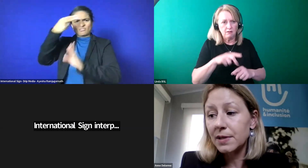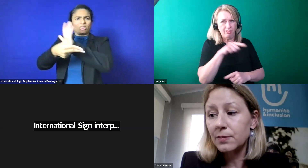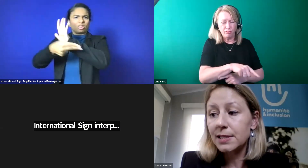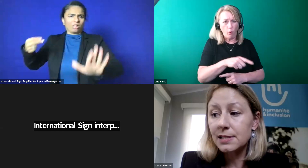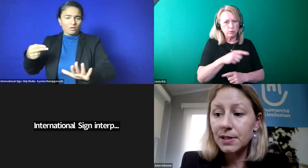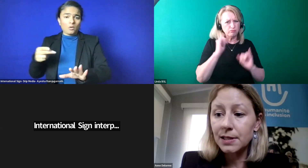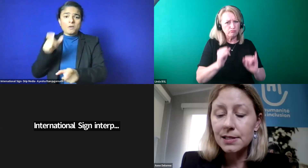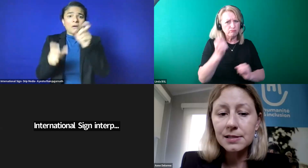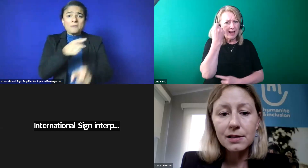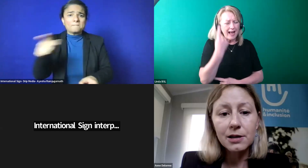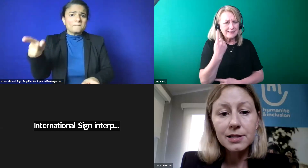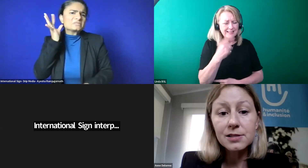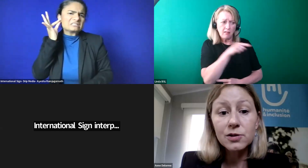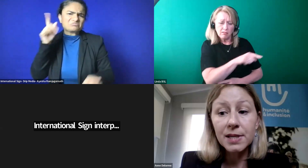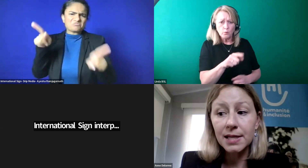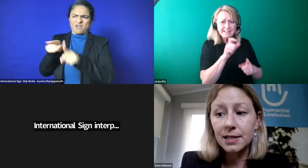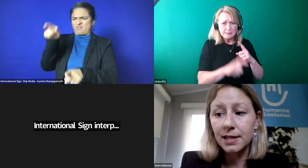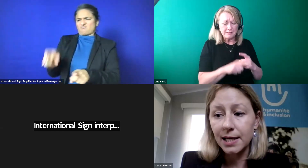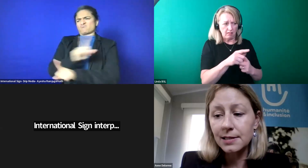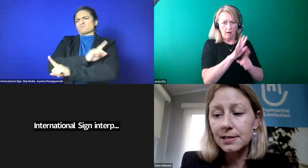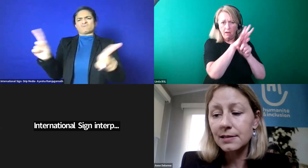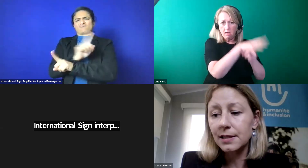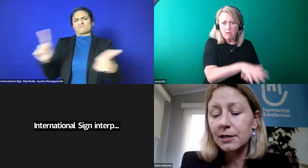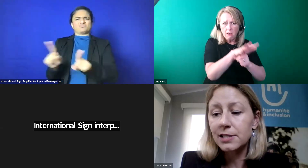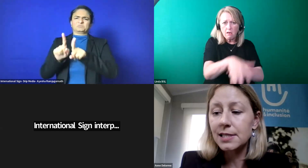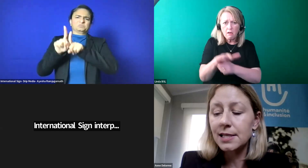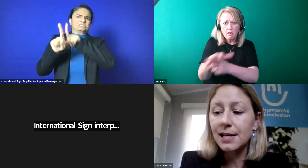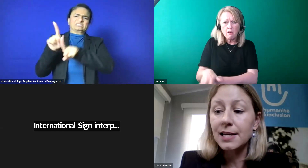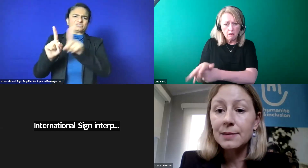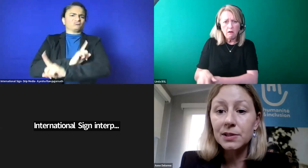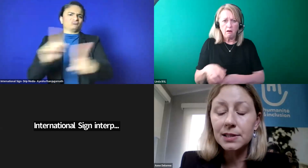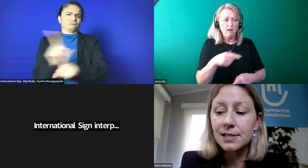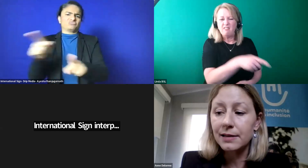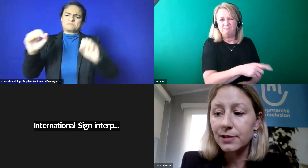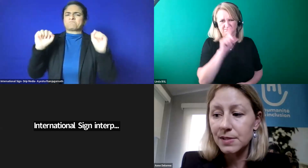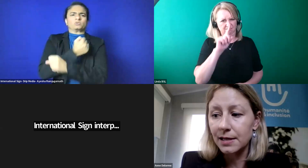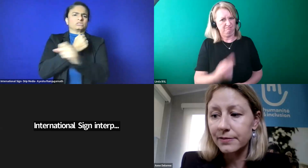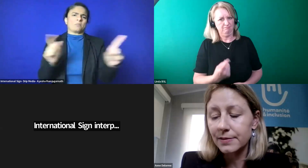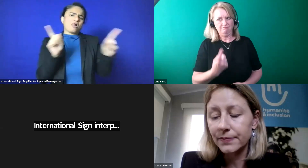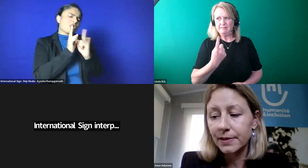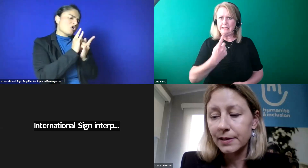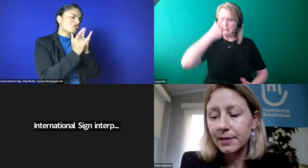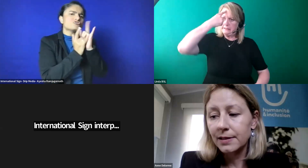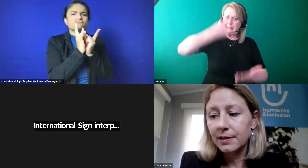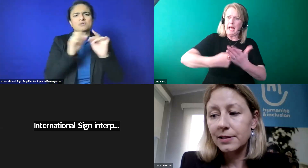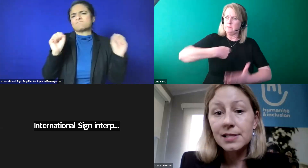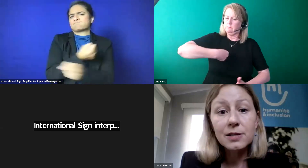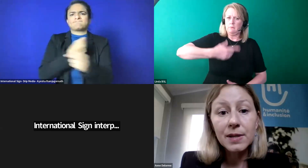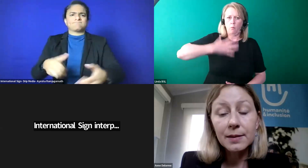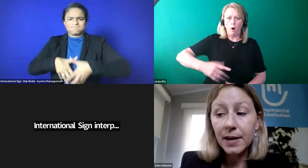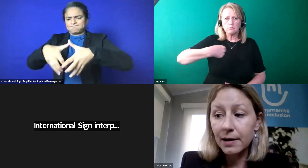that women with disabilities are discriminated against, and they're seen as unable to decide for themselves.